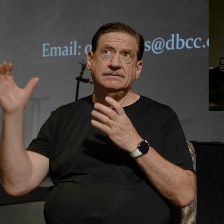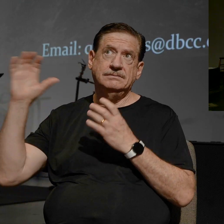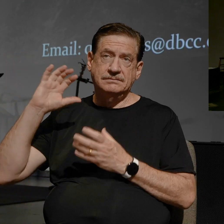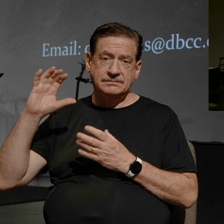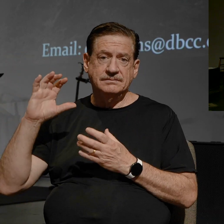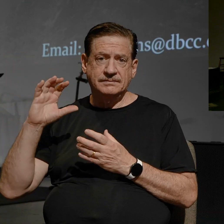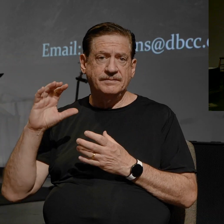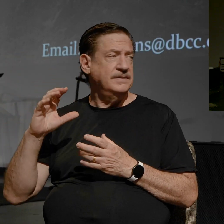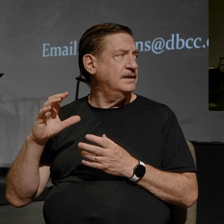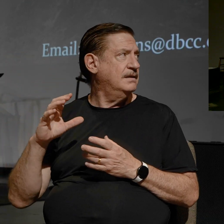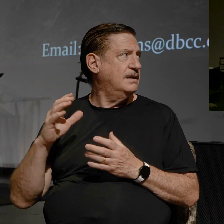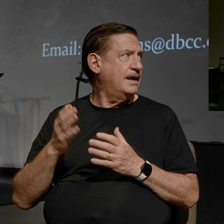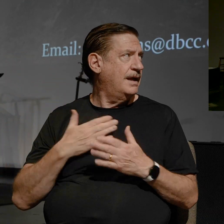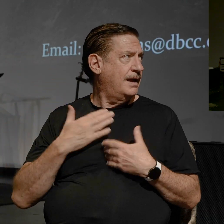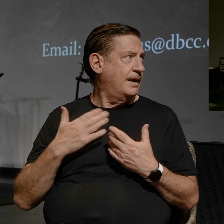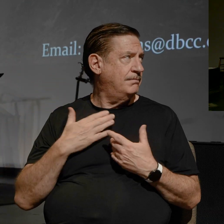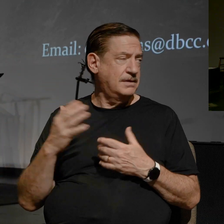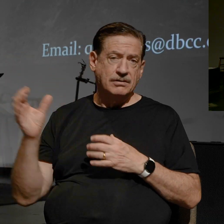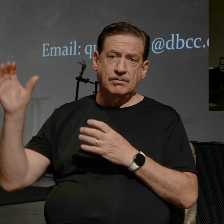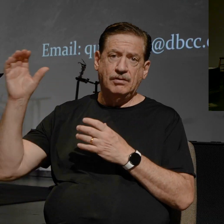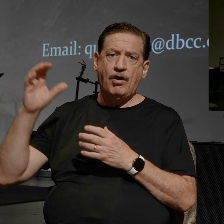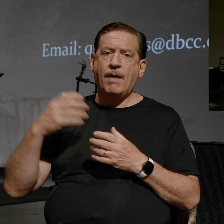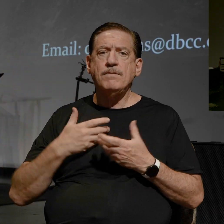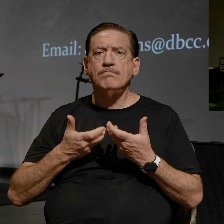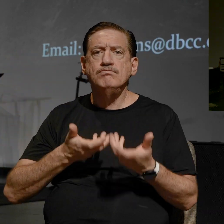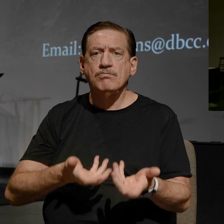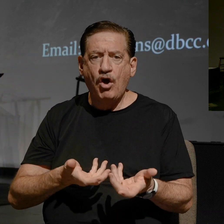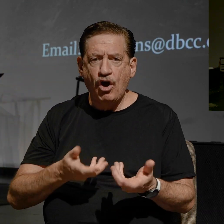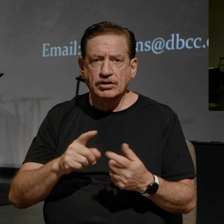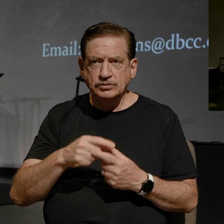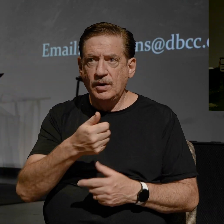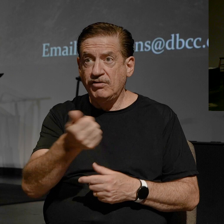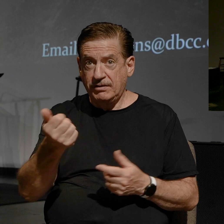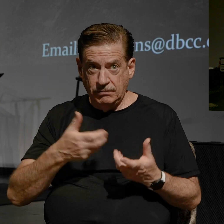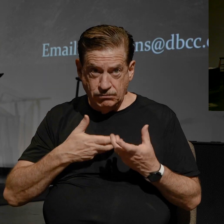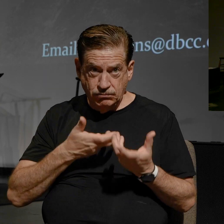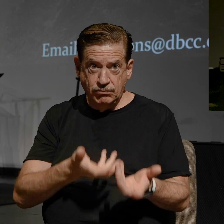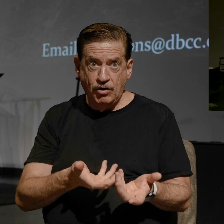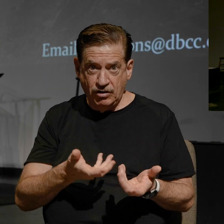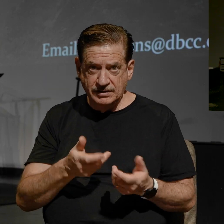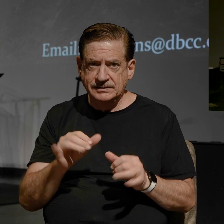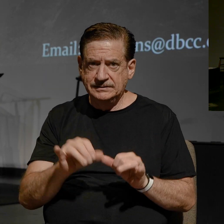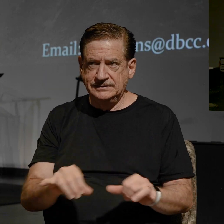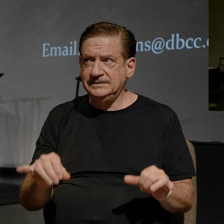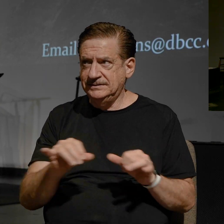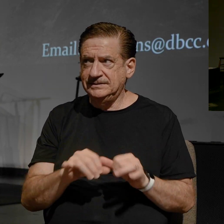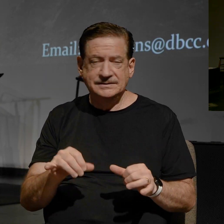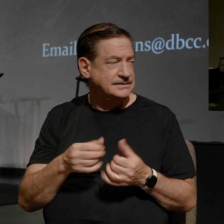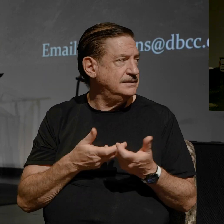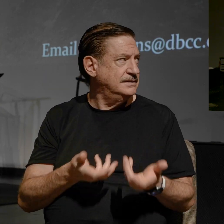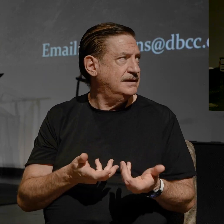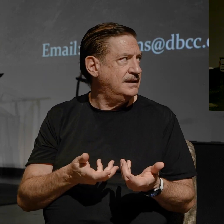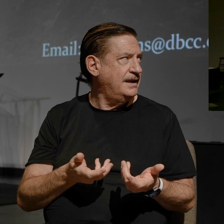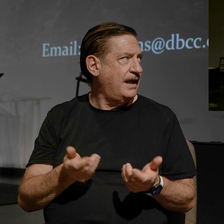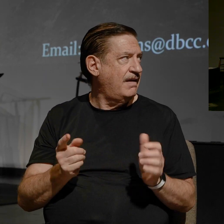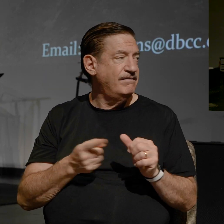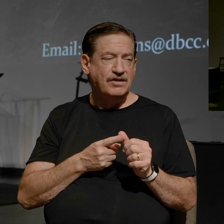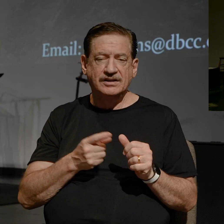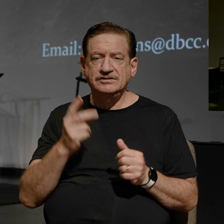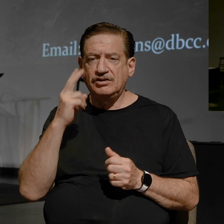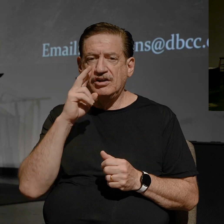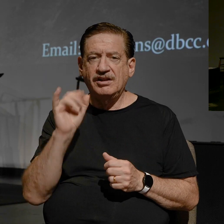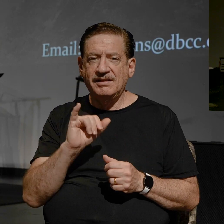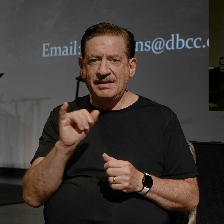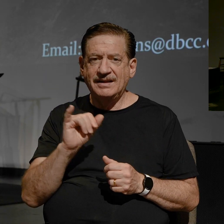tricky. They are more than happy to pour into others. In fact, they are pouring into others consistently. And at first, this looks